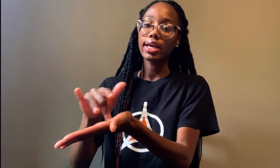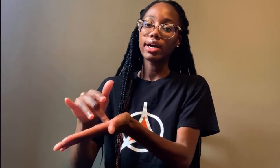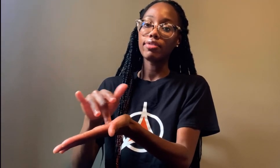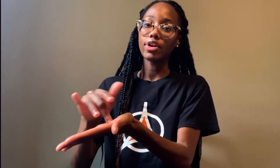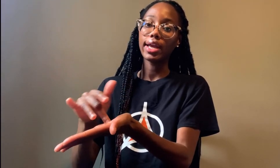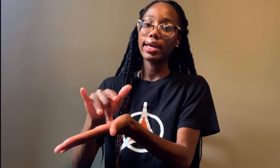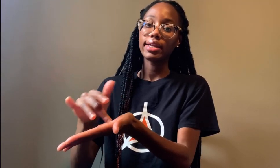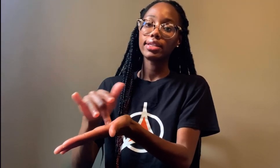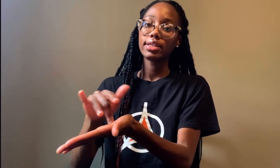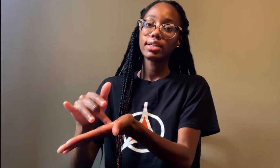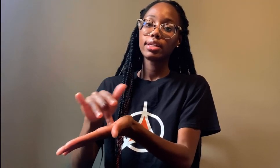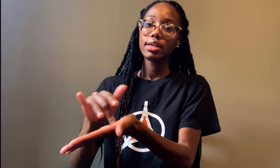of your hand.